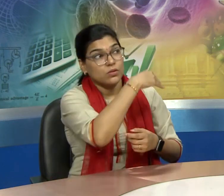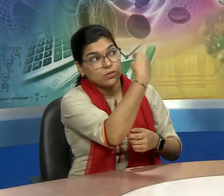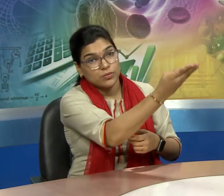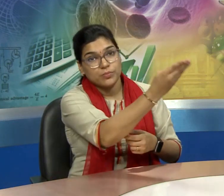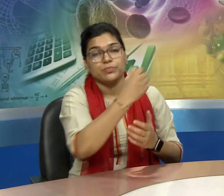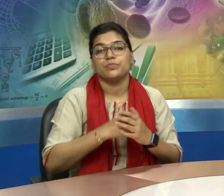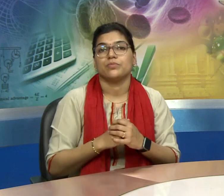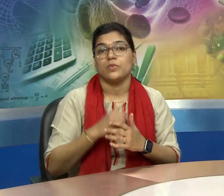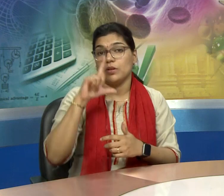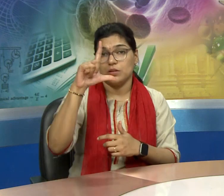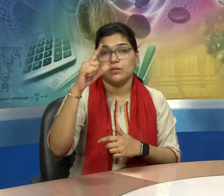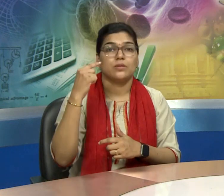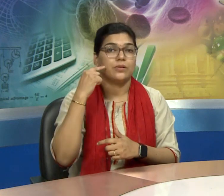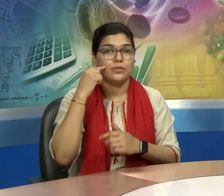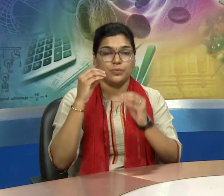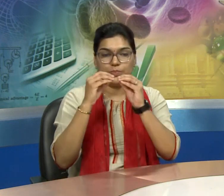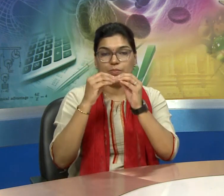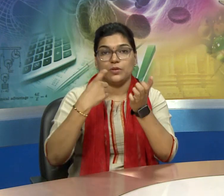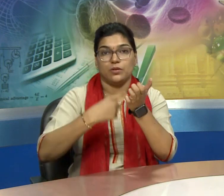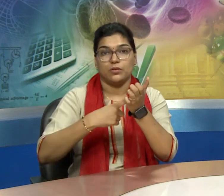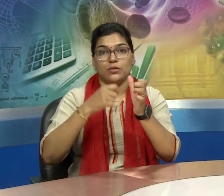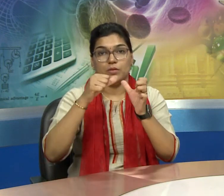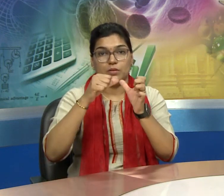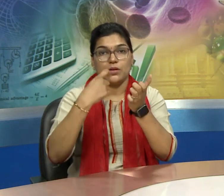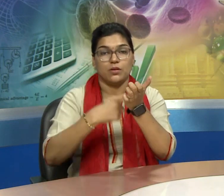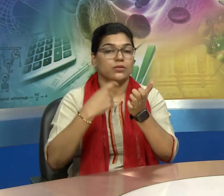And the other word, which is librarian,